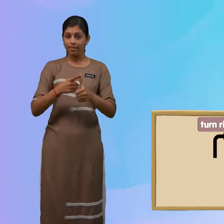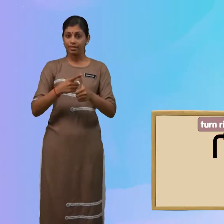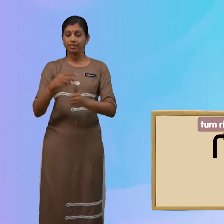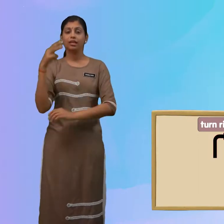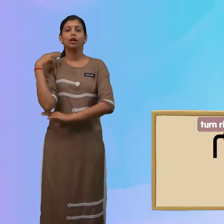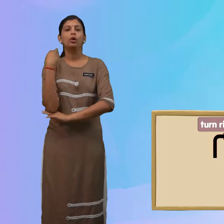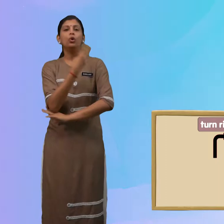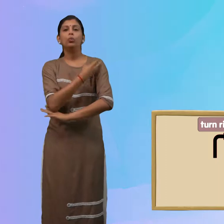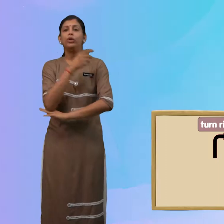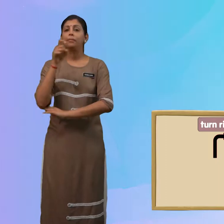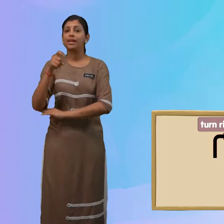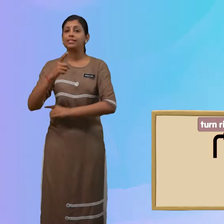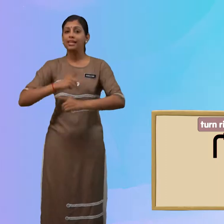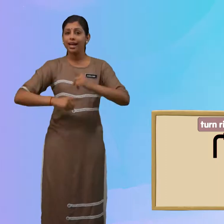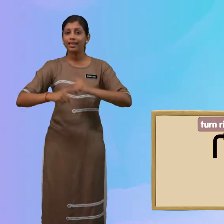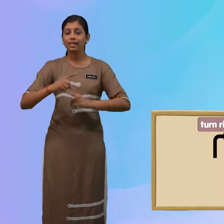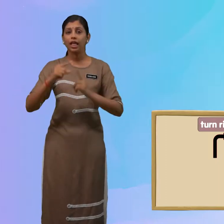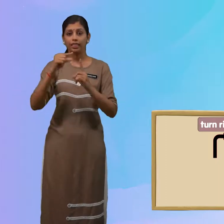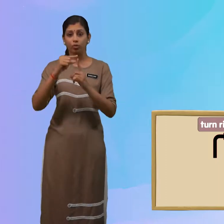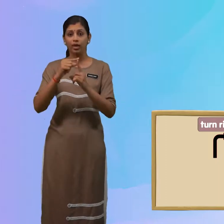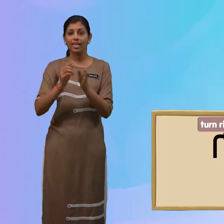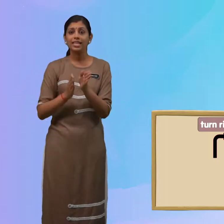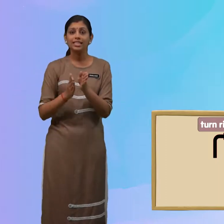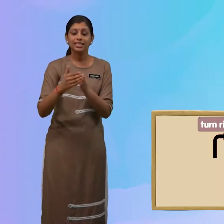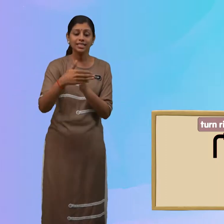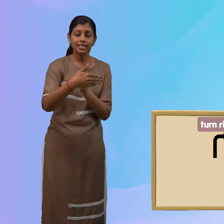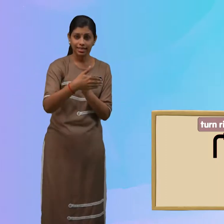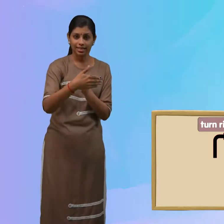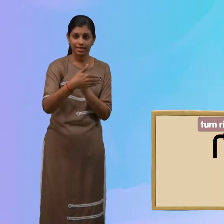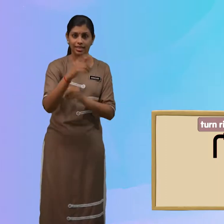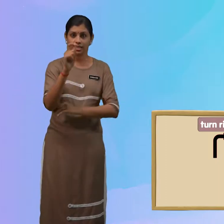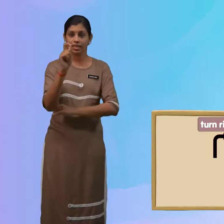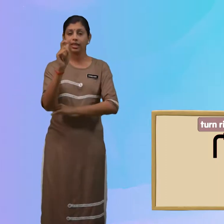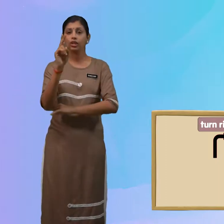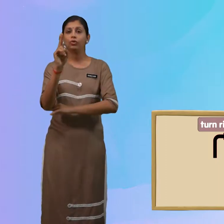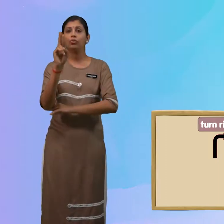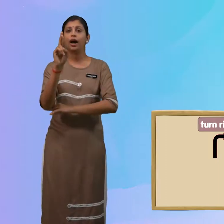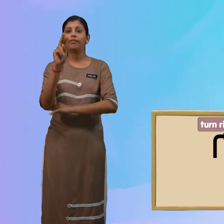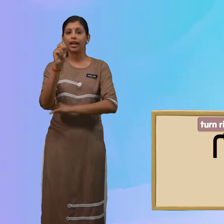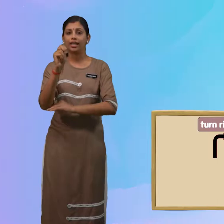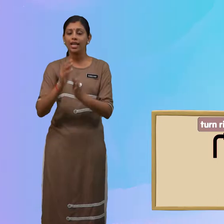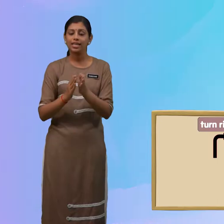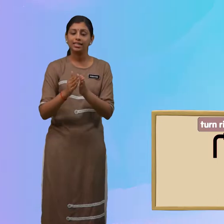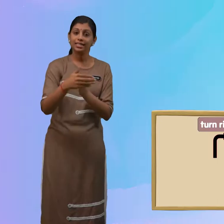First, we must sign the word turn. T-U-R-N.